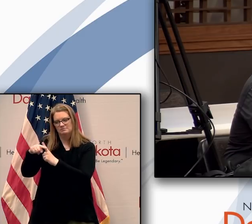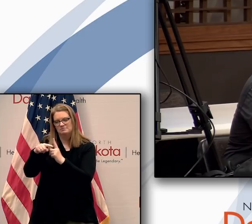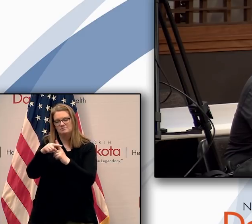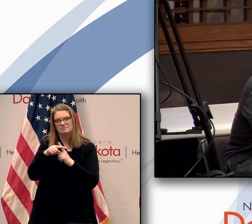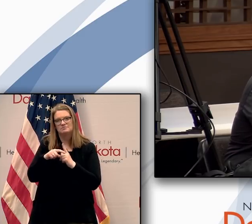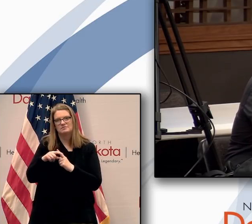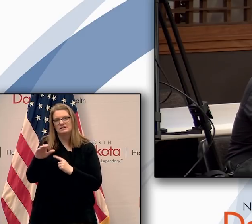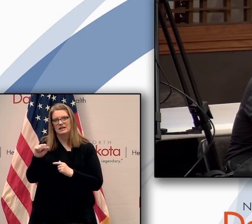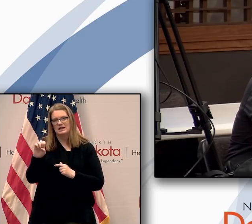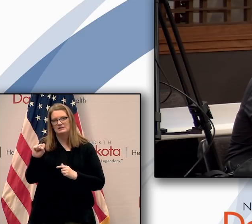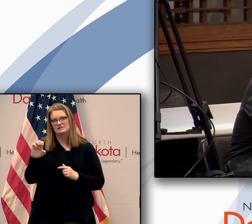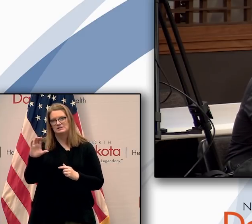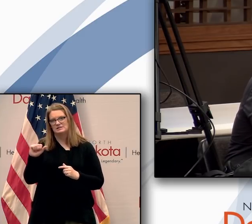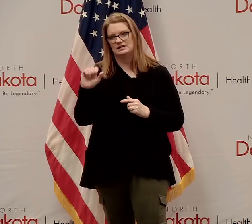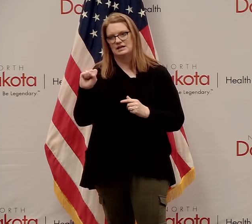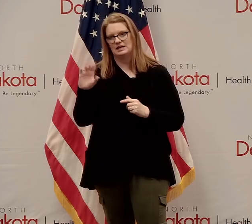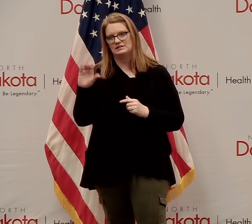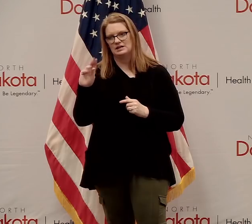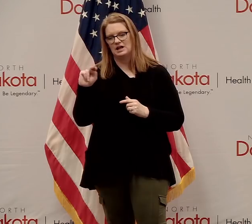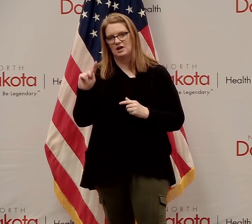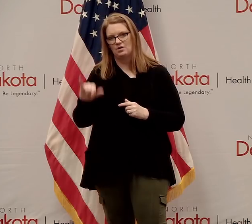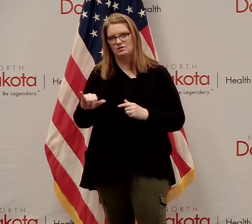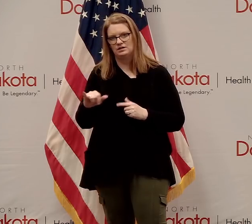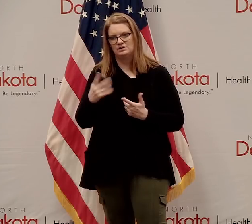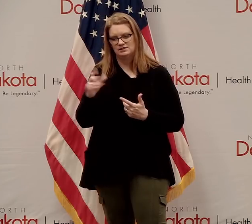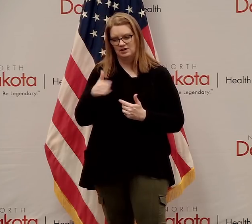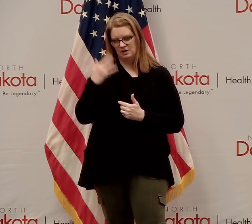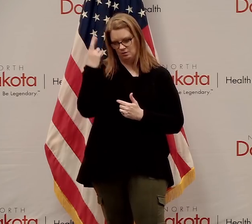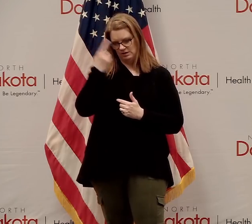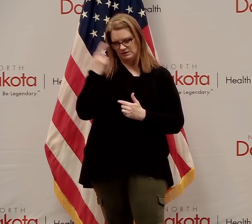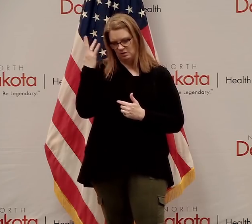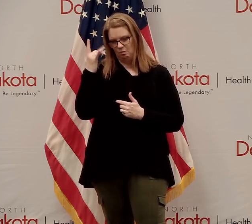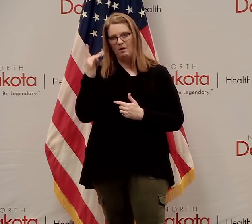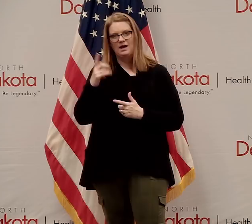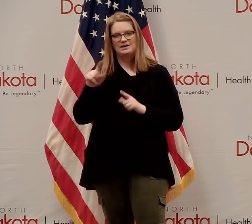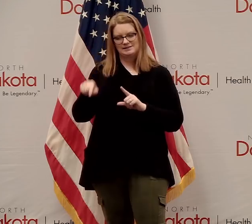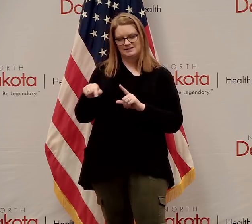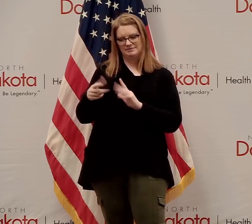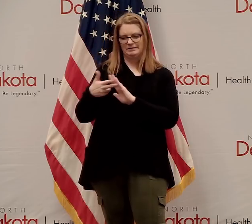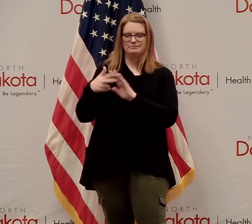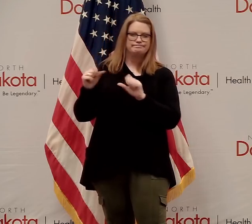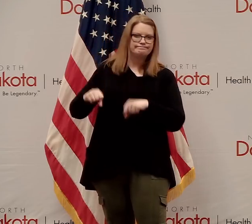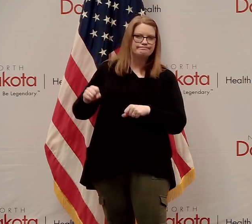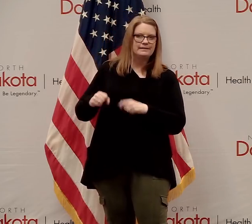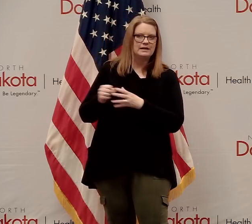become a hotspot? I think the concern about